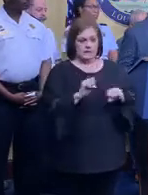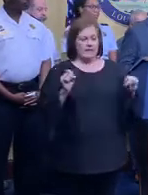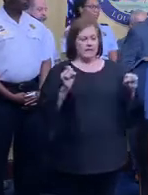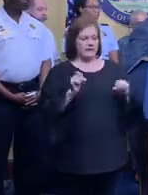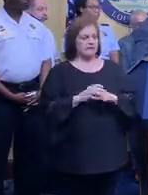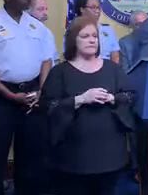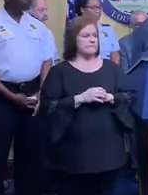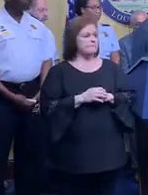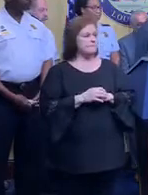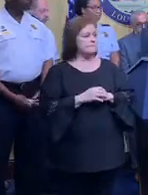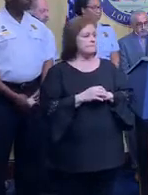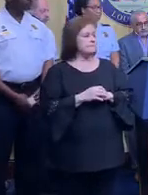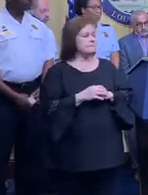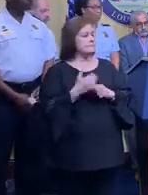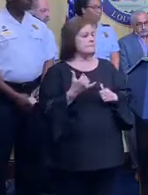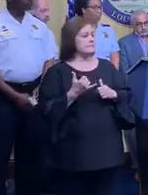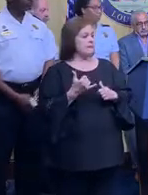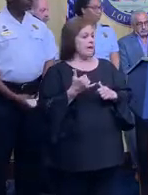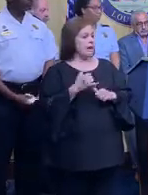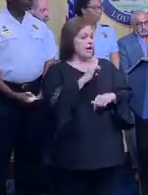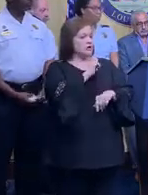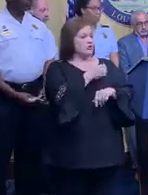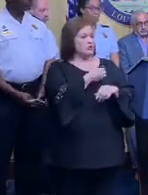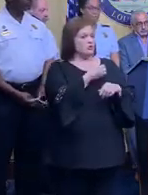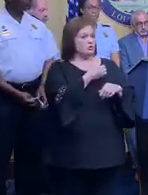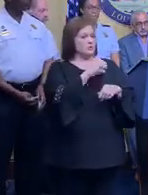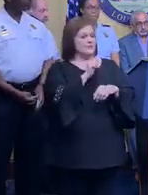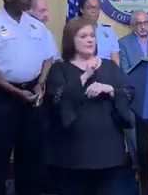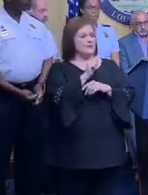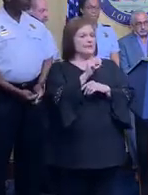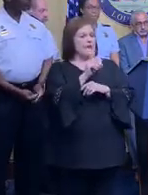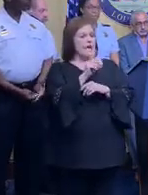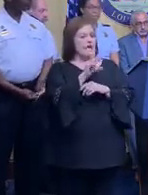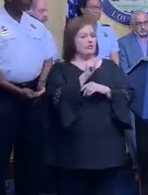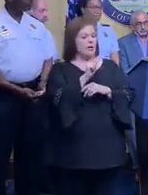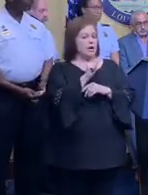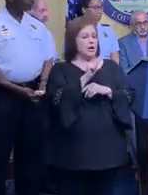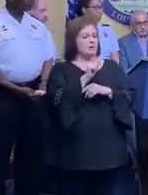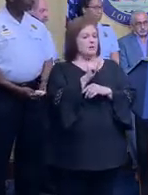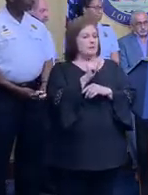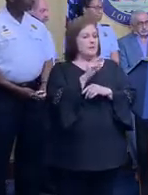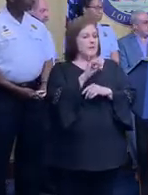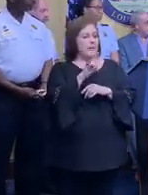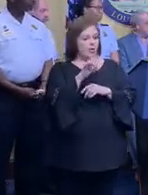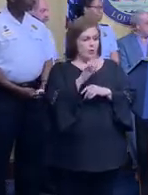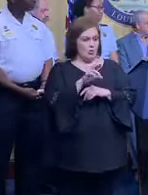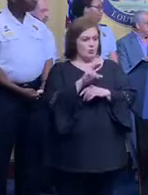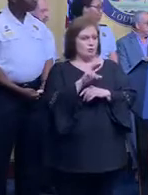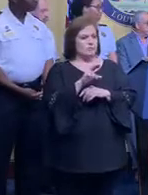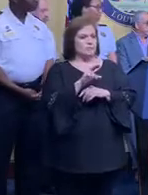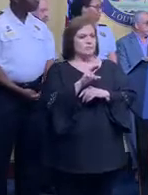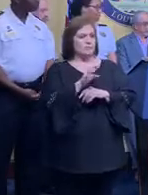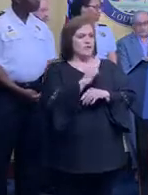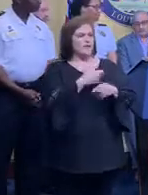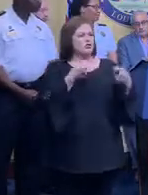so much. We'll hear from our Entergy partner, Sandra Diggs-Miller.